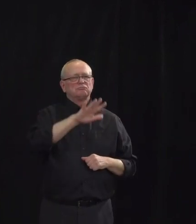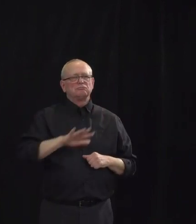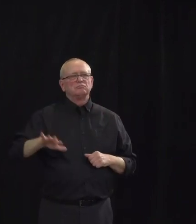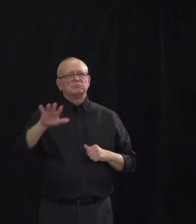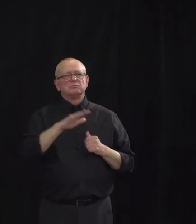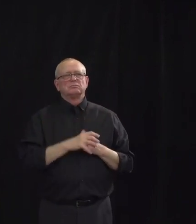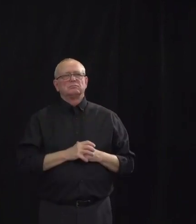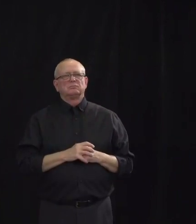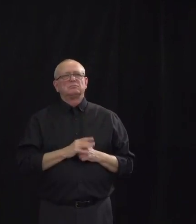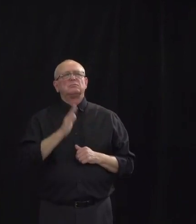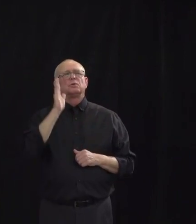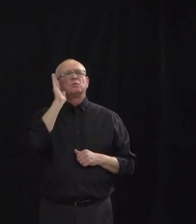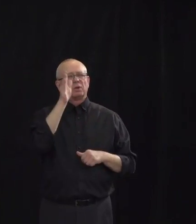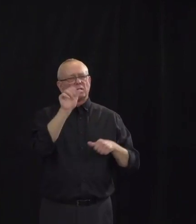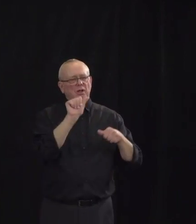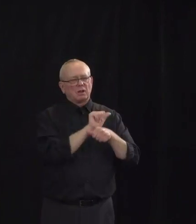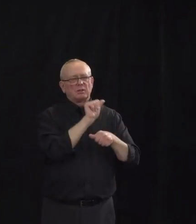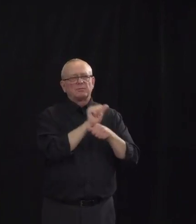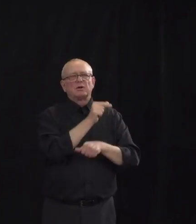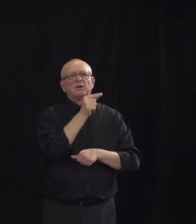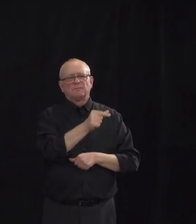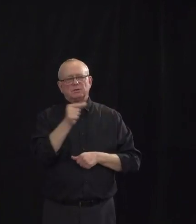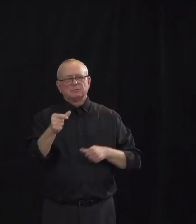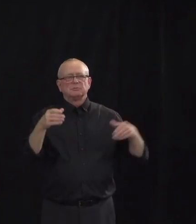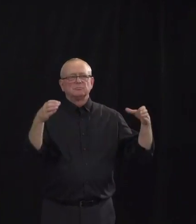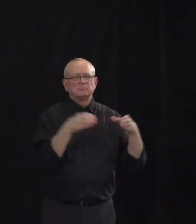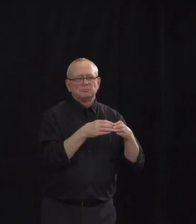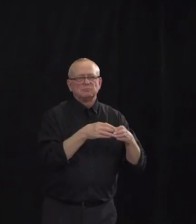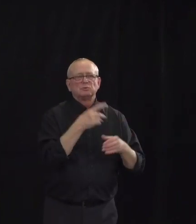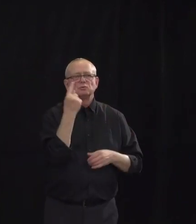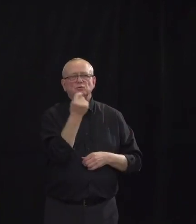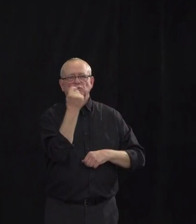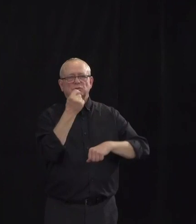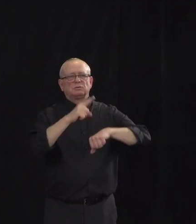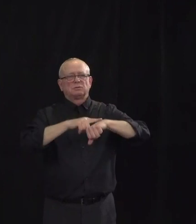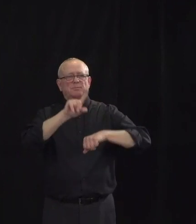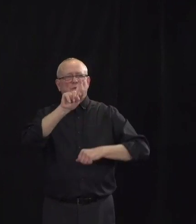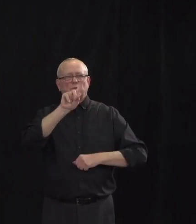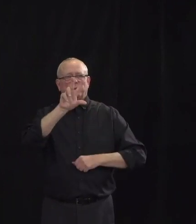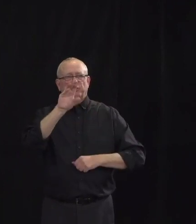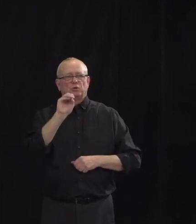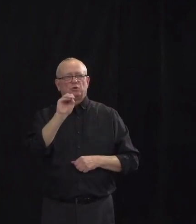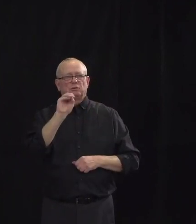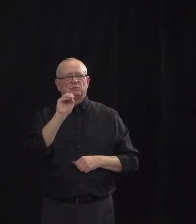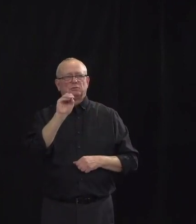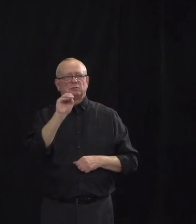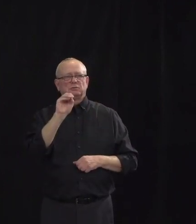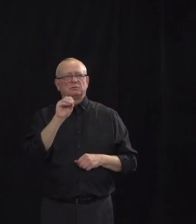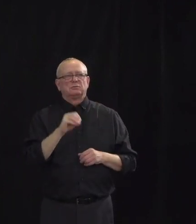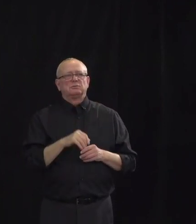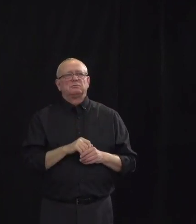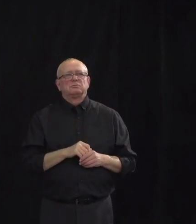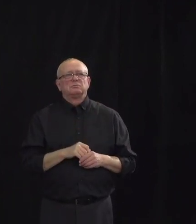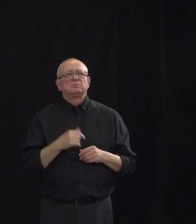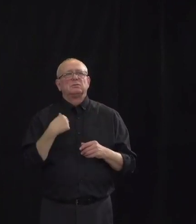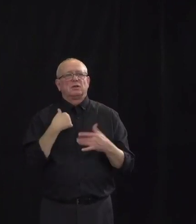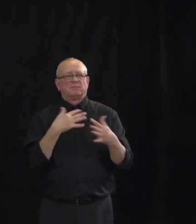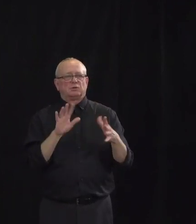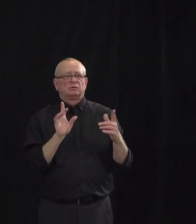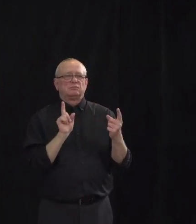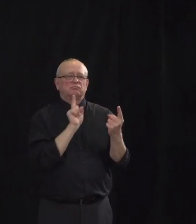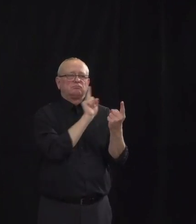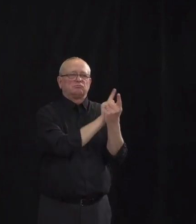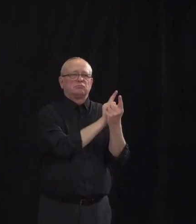I spoke with, and I see that she's here, the official opposition House Leader, Ms. Sweet, a couple hours ago to inform her of that. My understanding is the